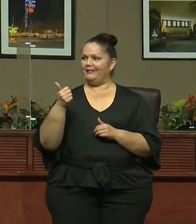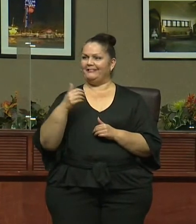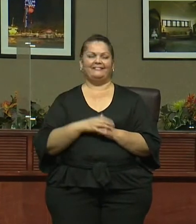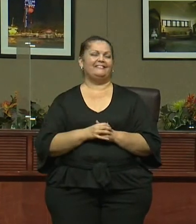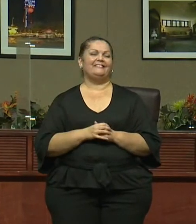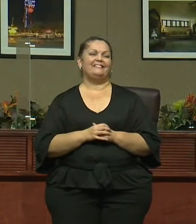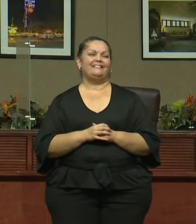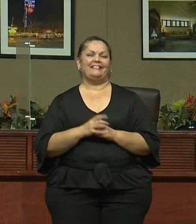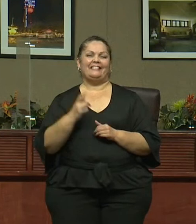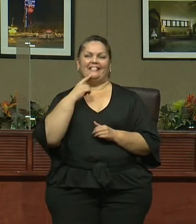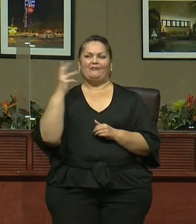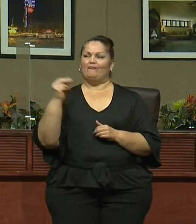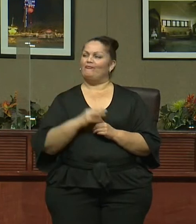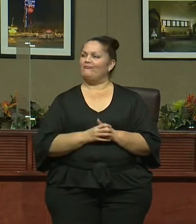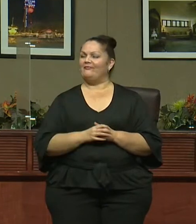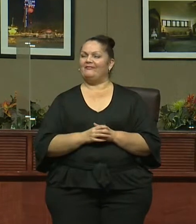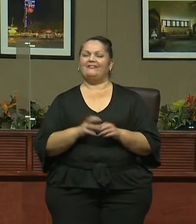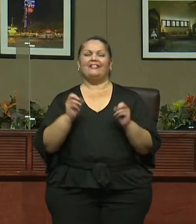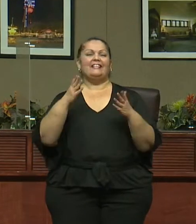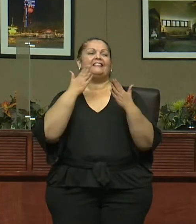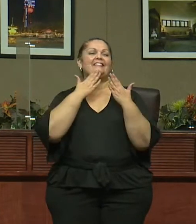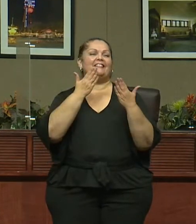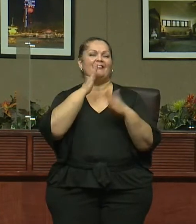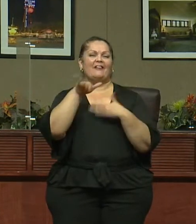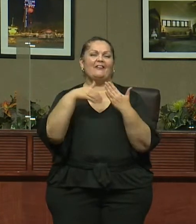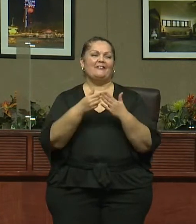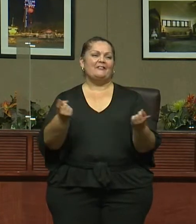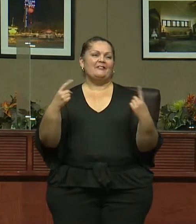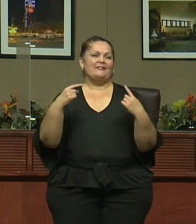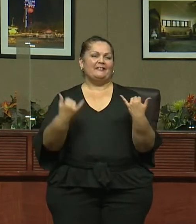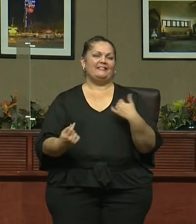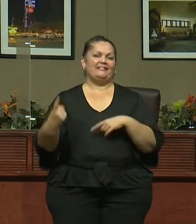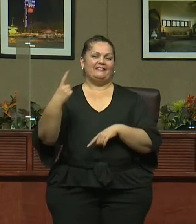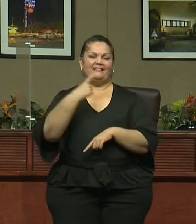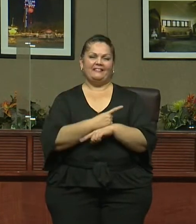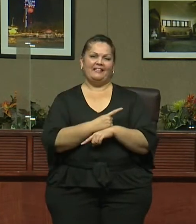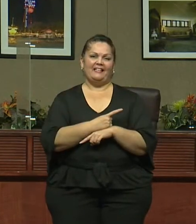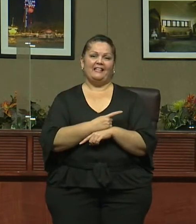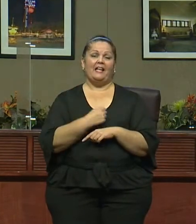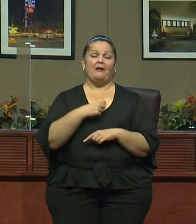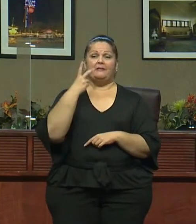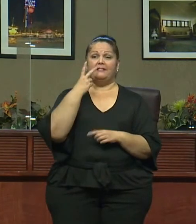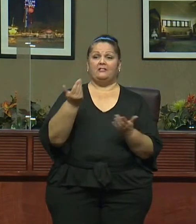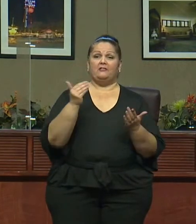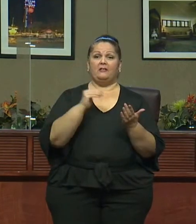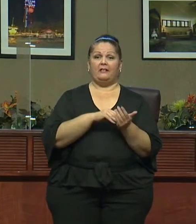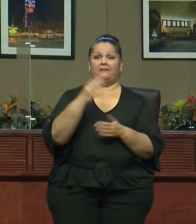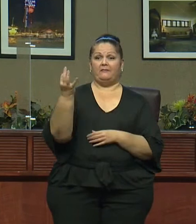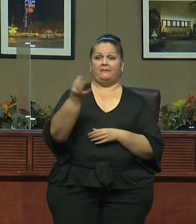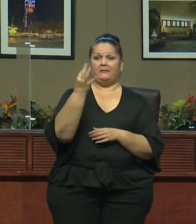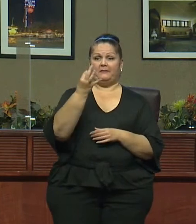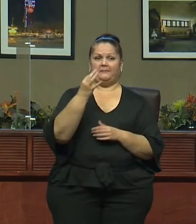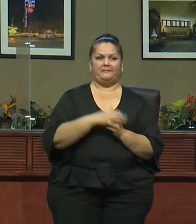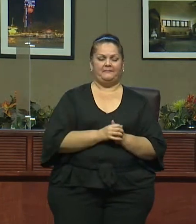No, they said no. All right, thank you all for joining us today. We'll talk to you at the end of the week.